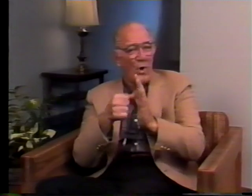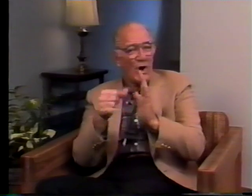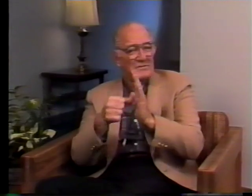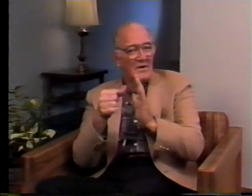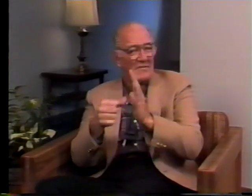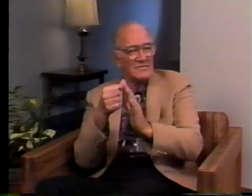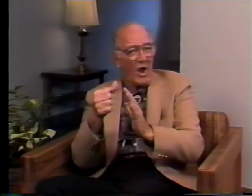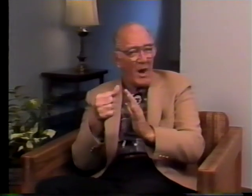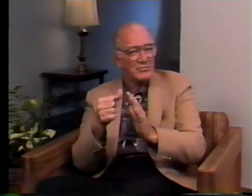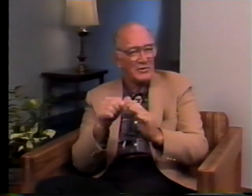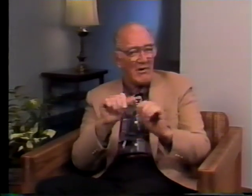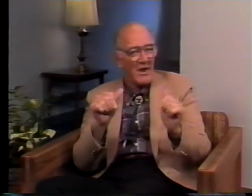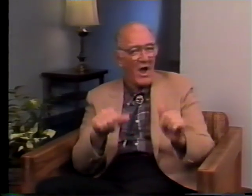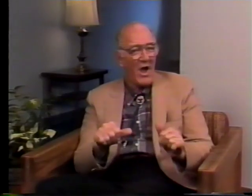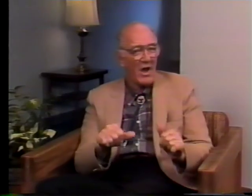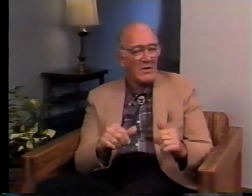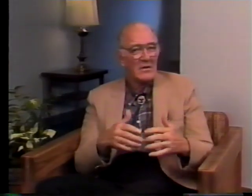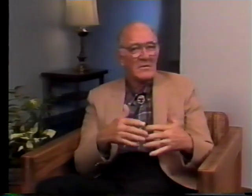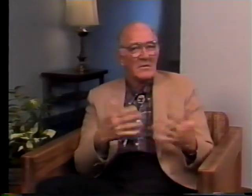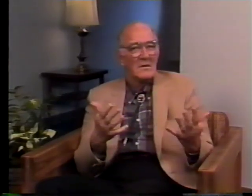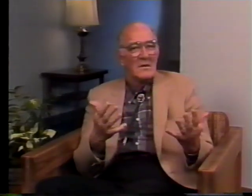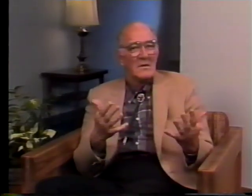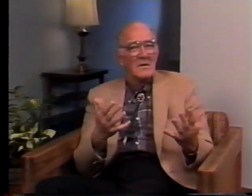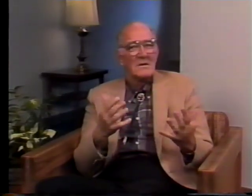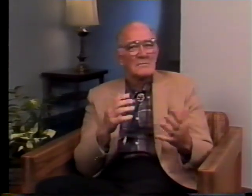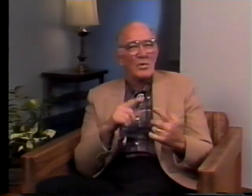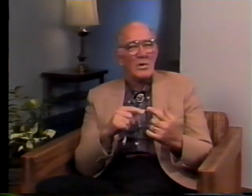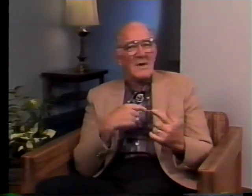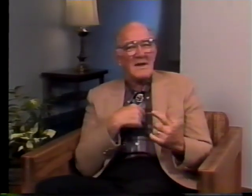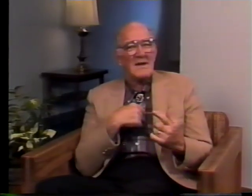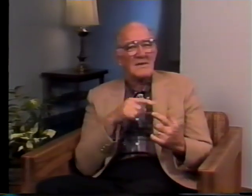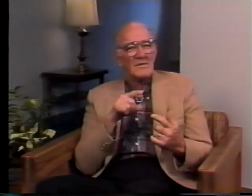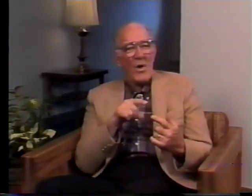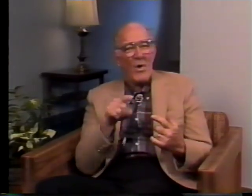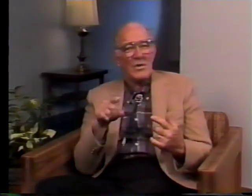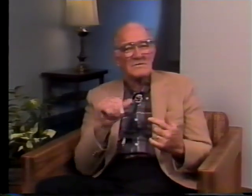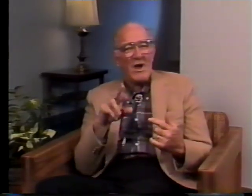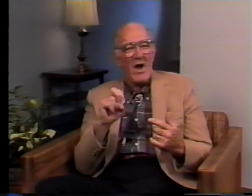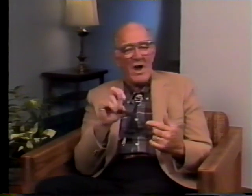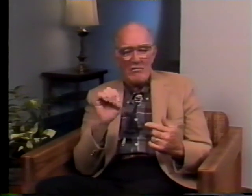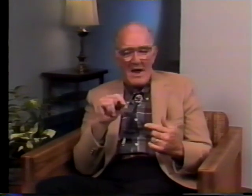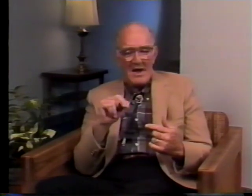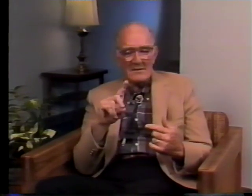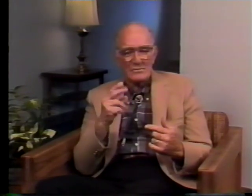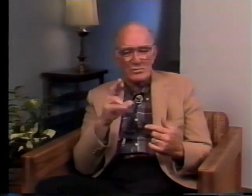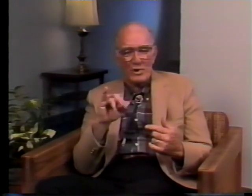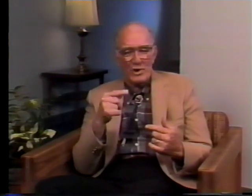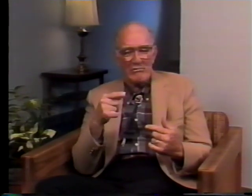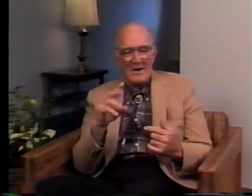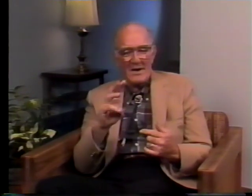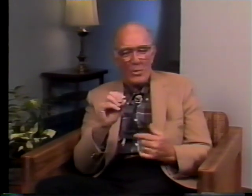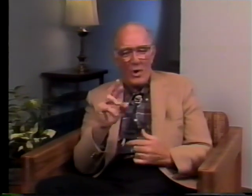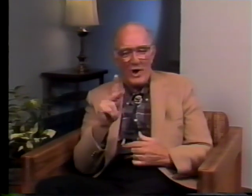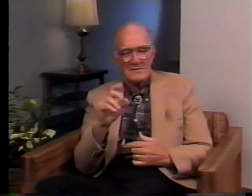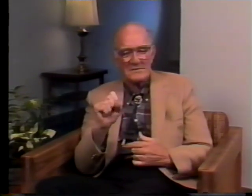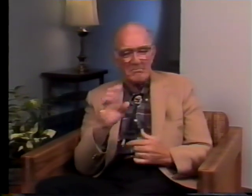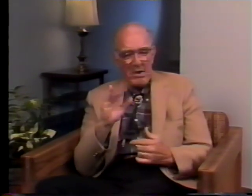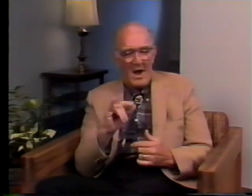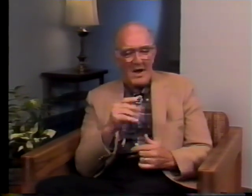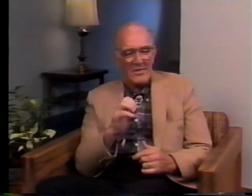works of sculpture and art. To me, those are enduring works by